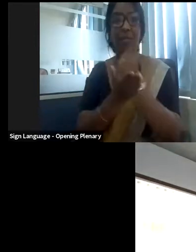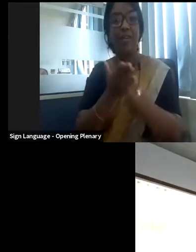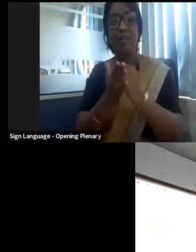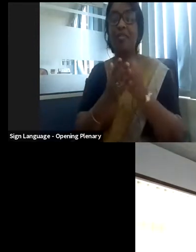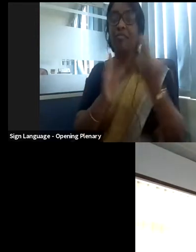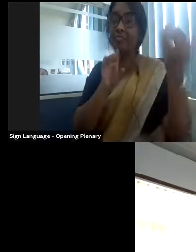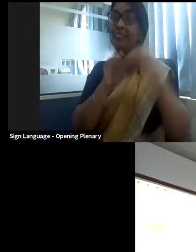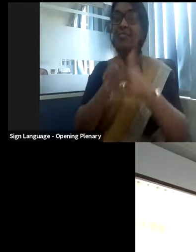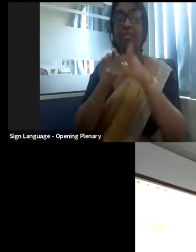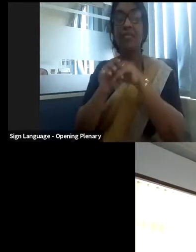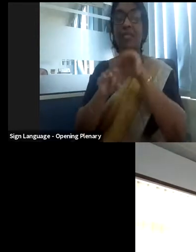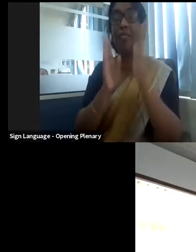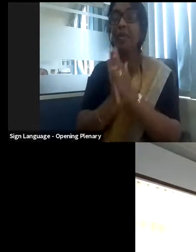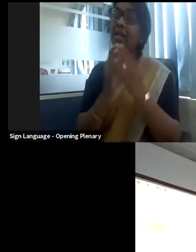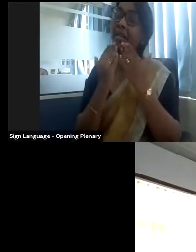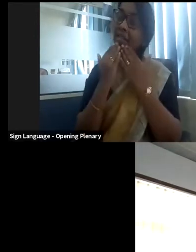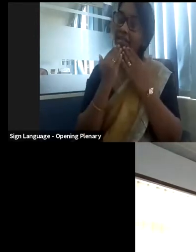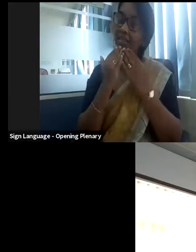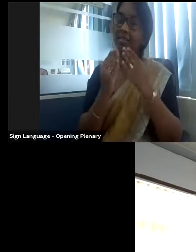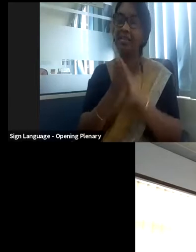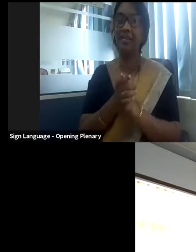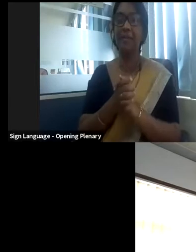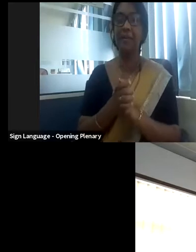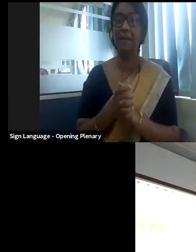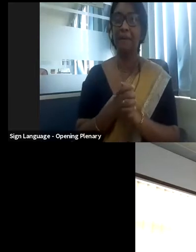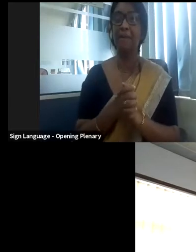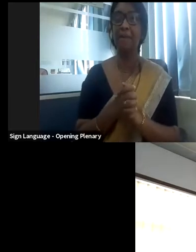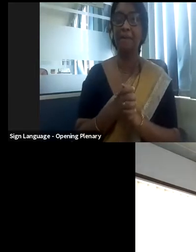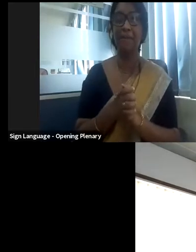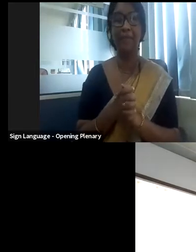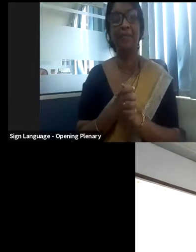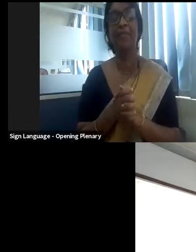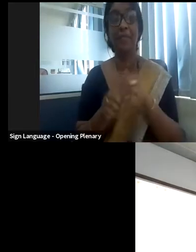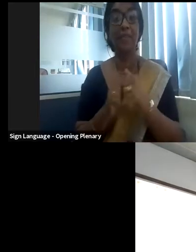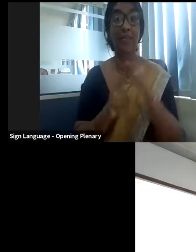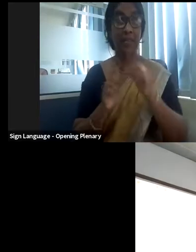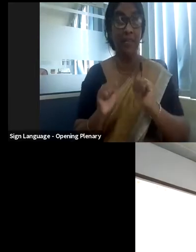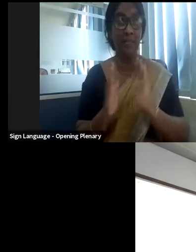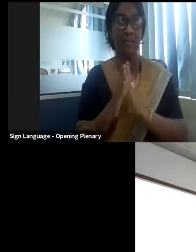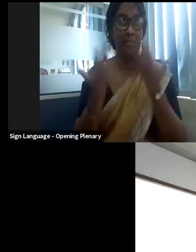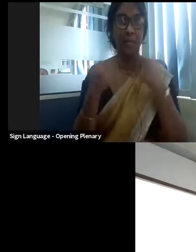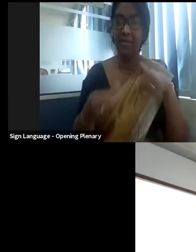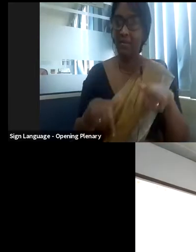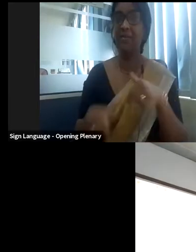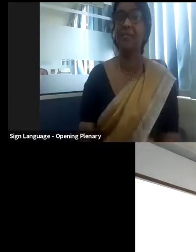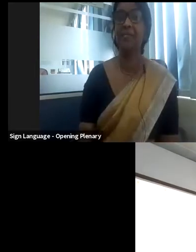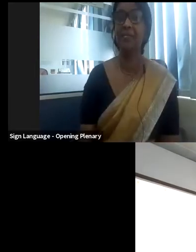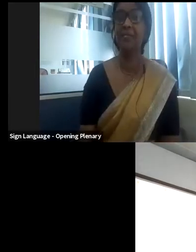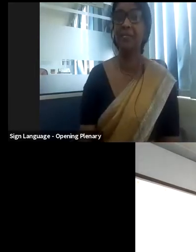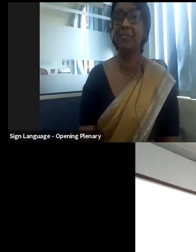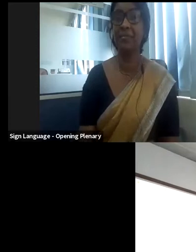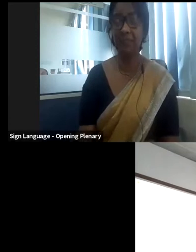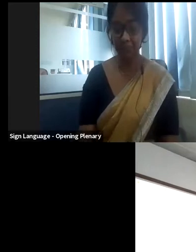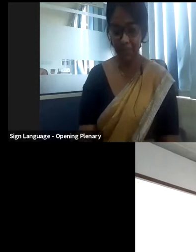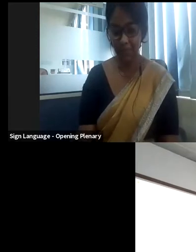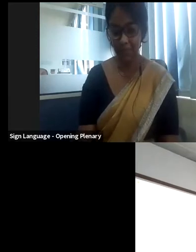we are genuinely at the inflection point. I'm mentioning it for the third time because it is so very important. The world